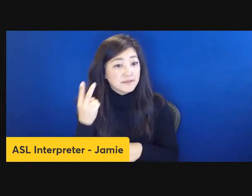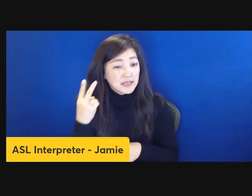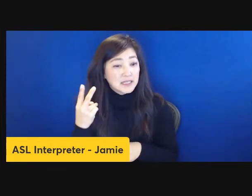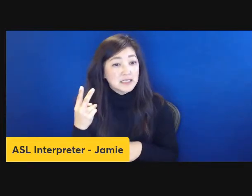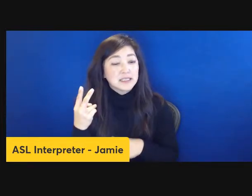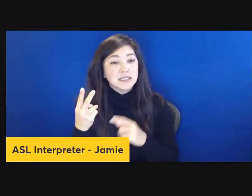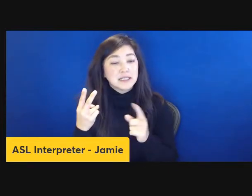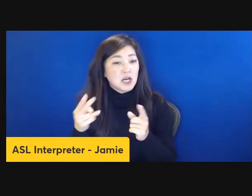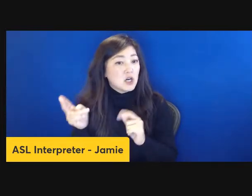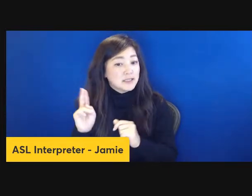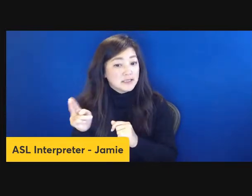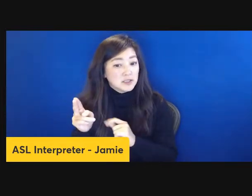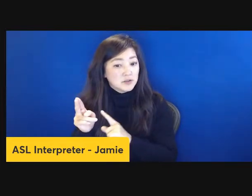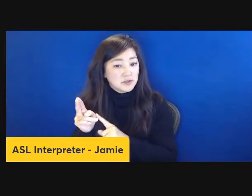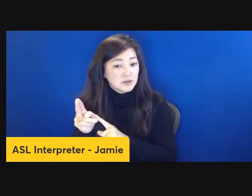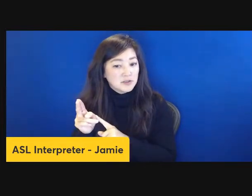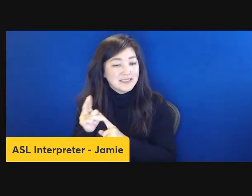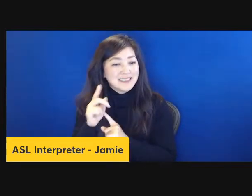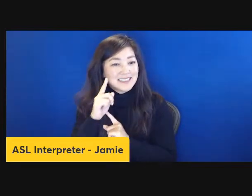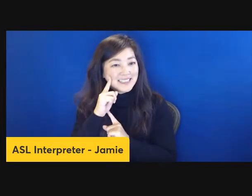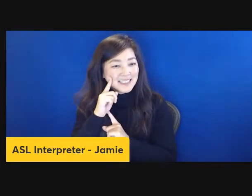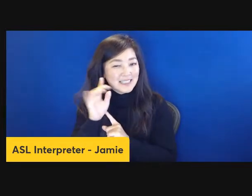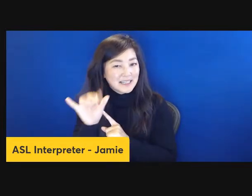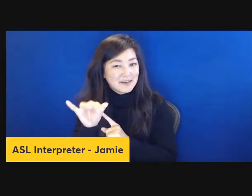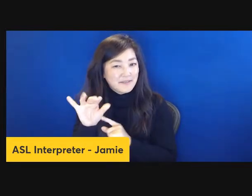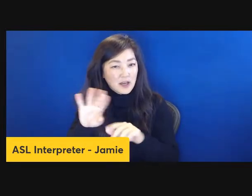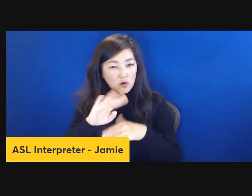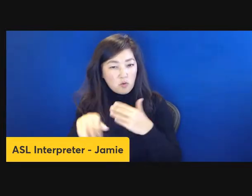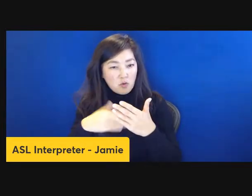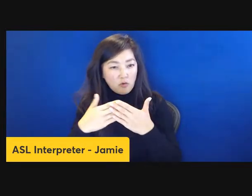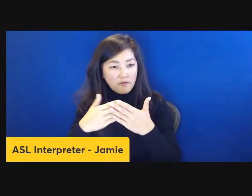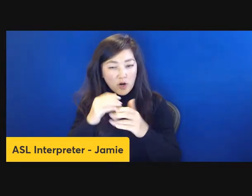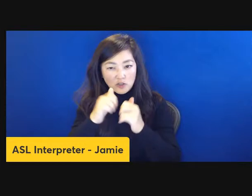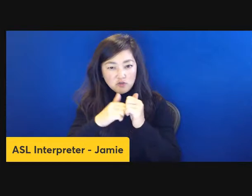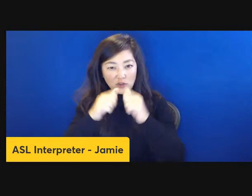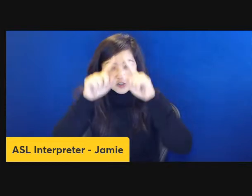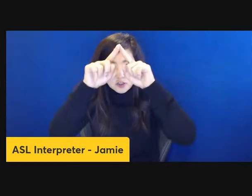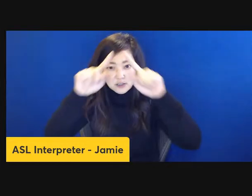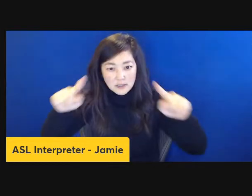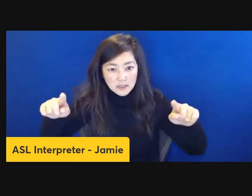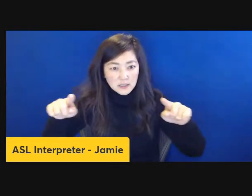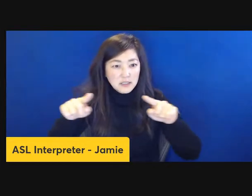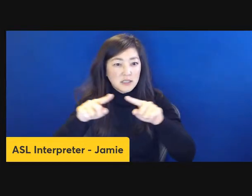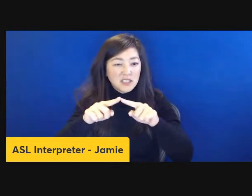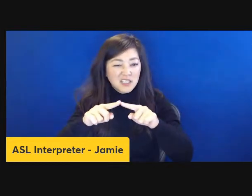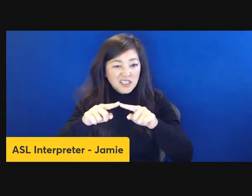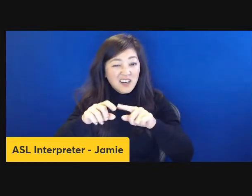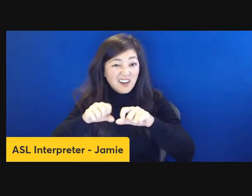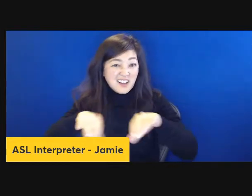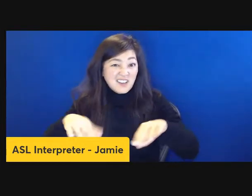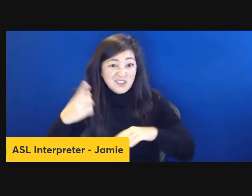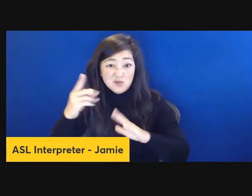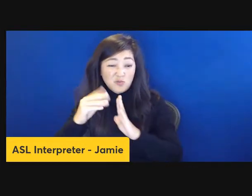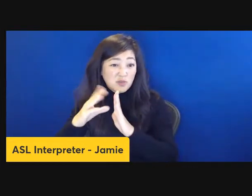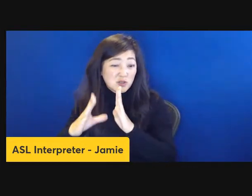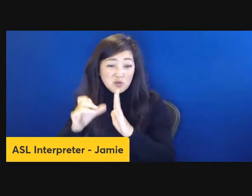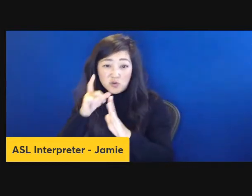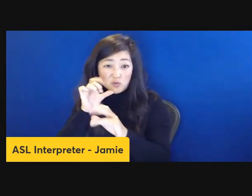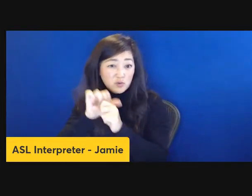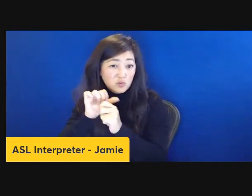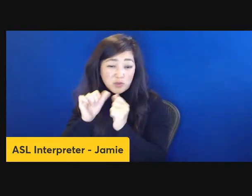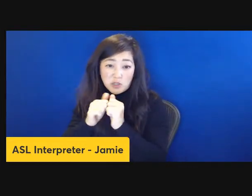mind this hierarchical structure. And I have to say, I lost a student working with me who